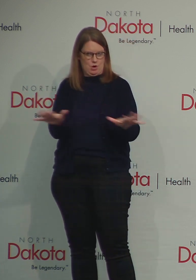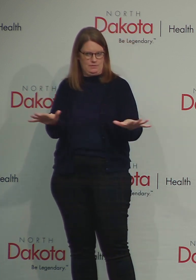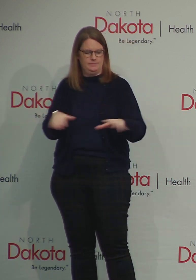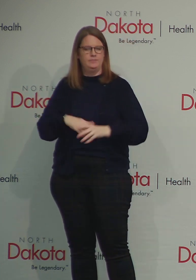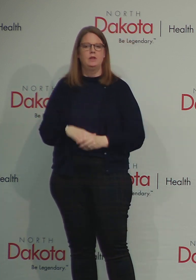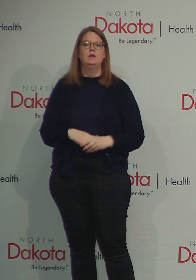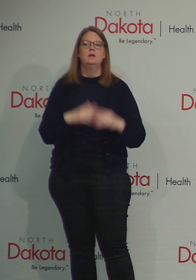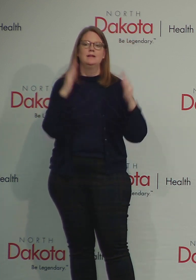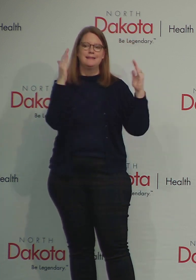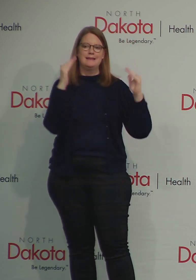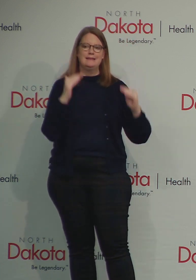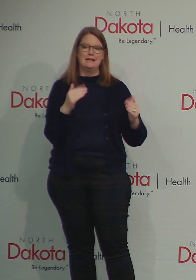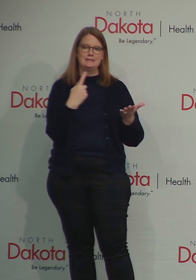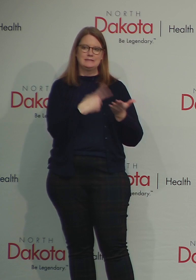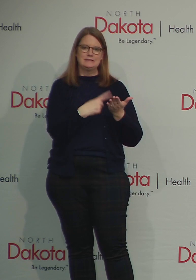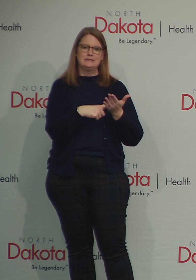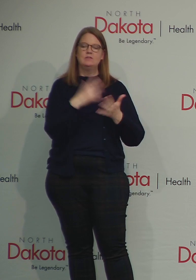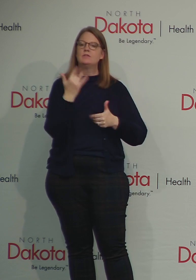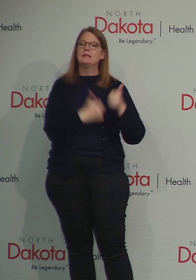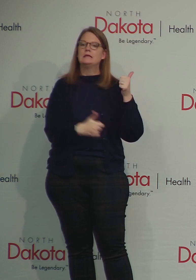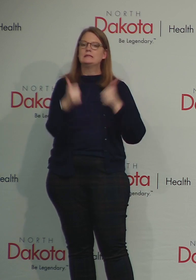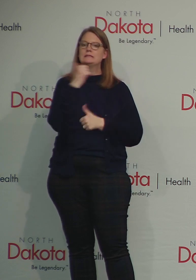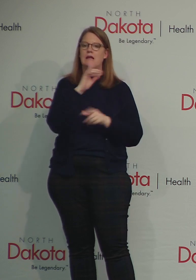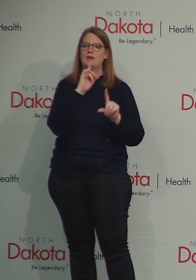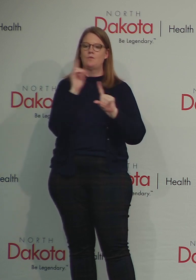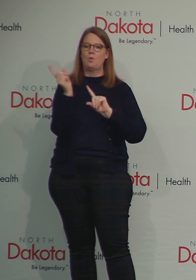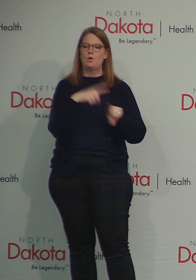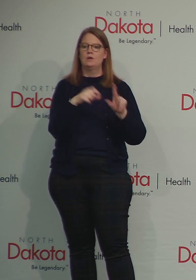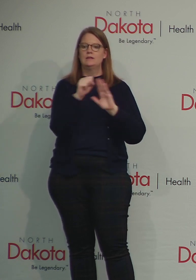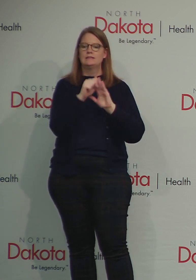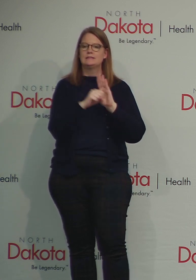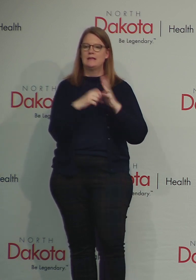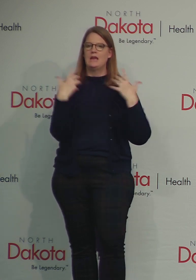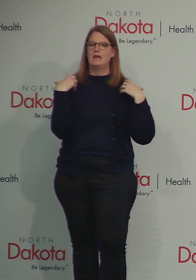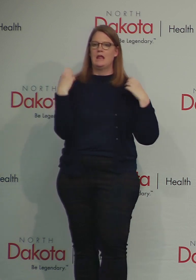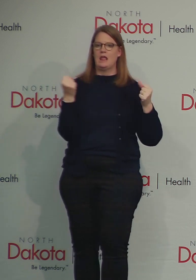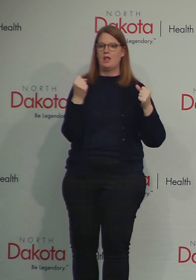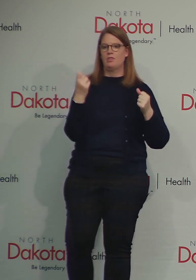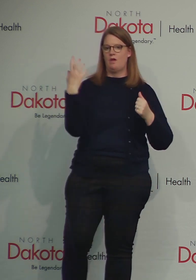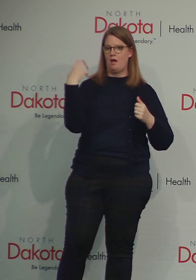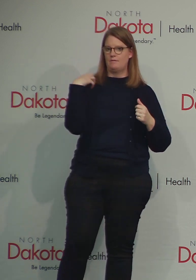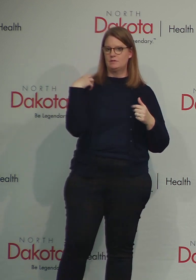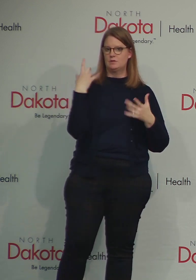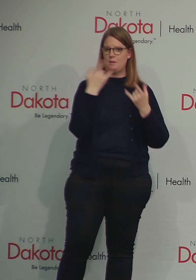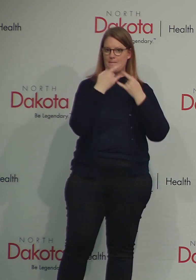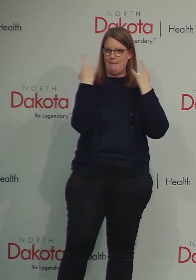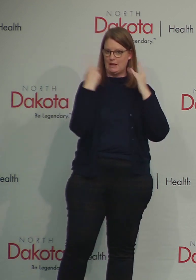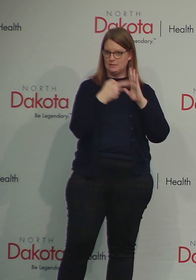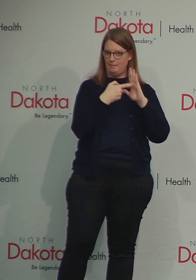The next topic is executive orders and the state health officer mask mandates.